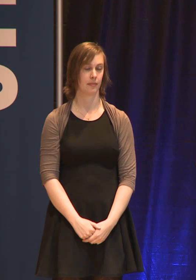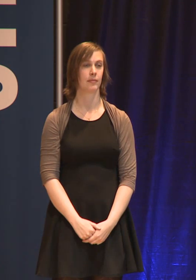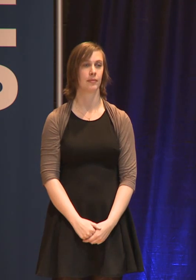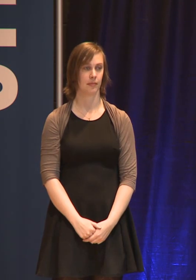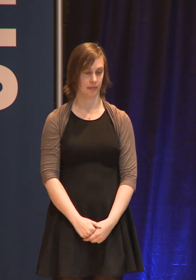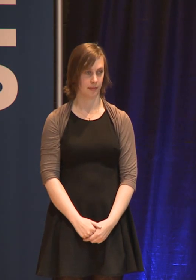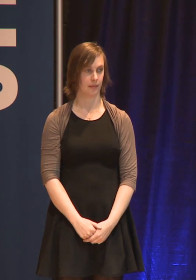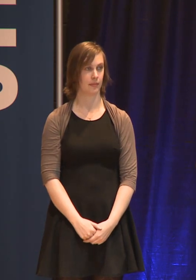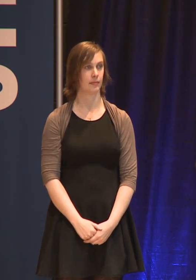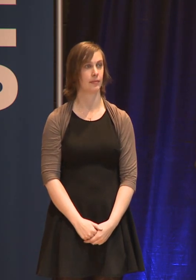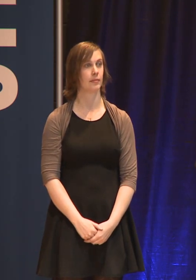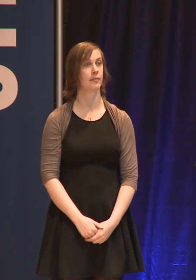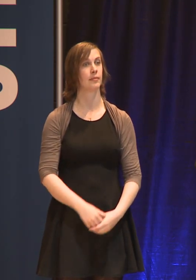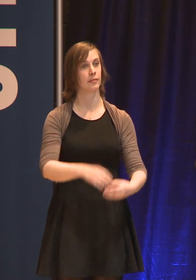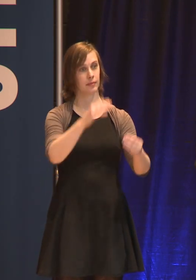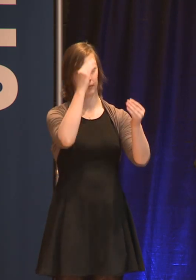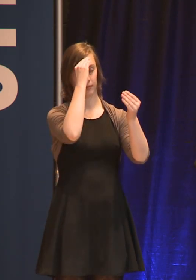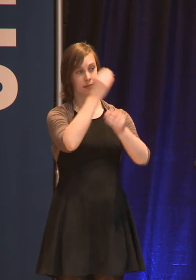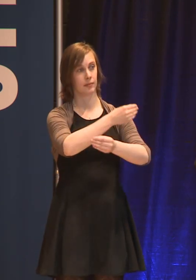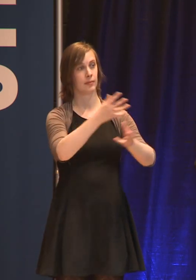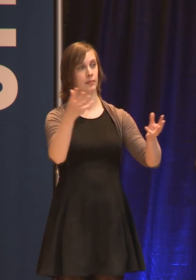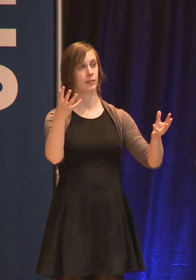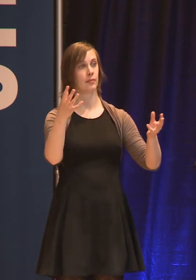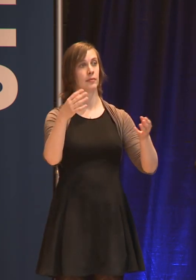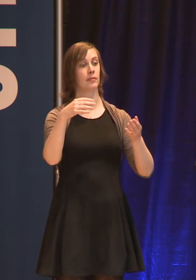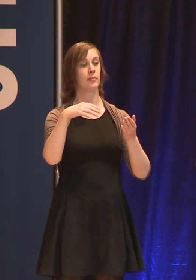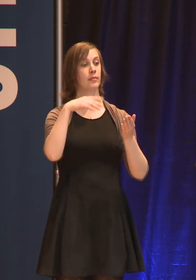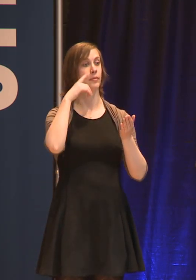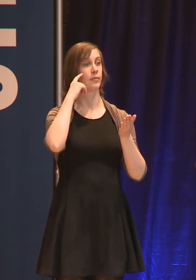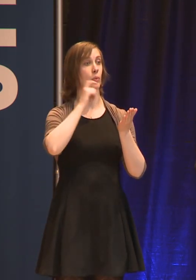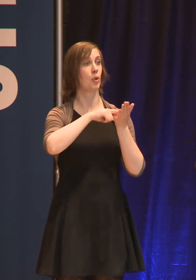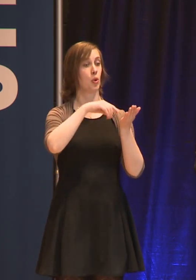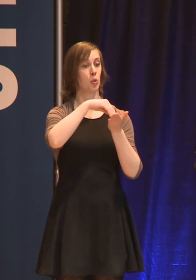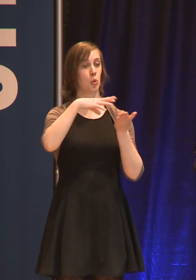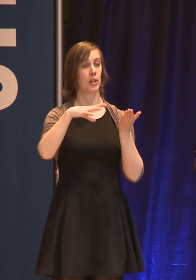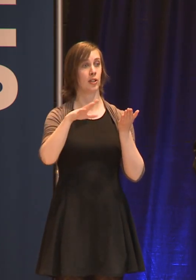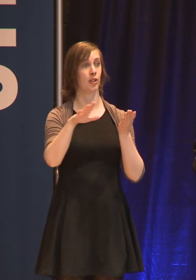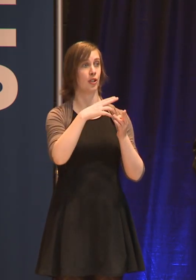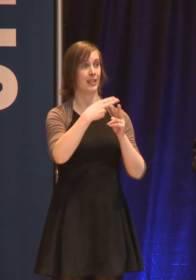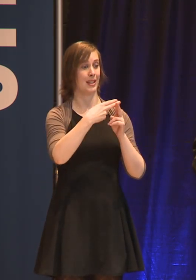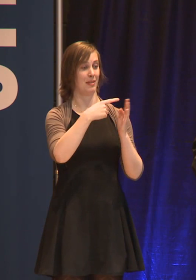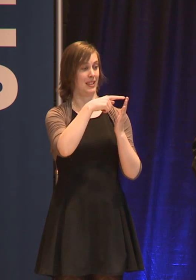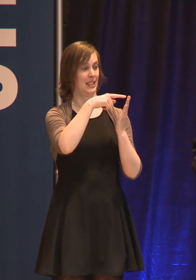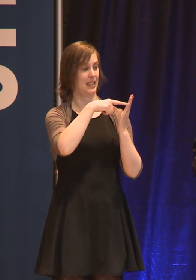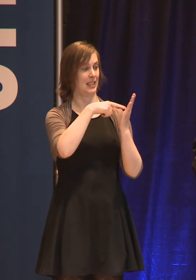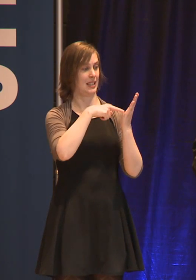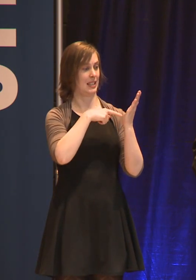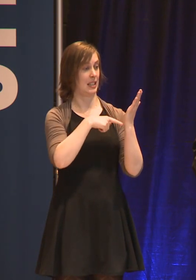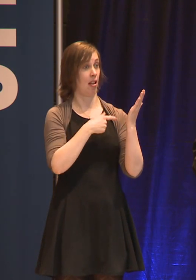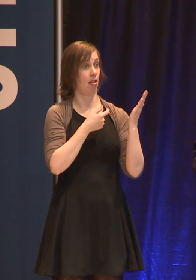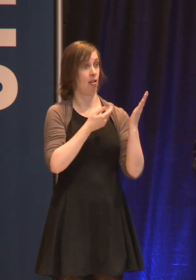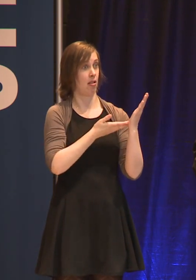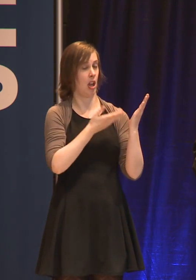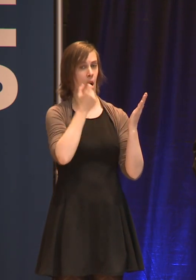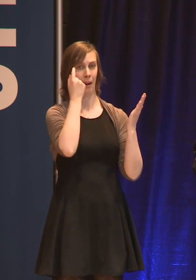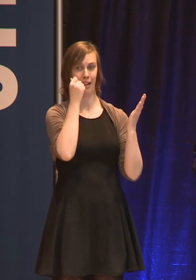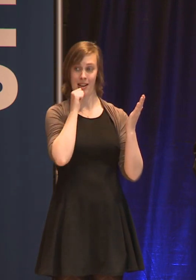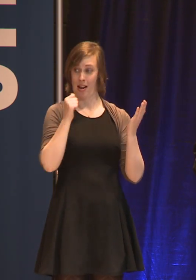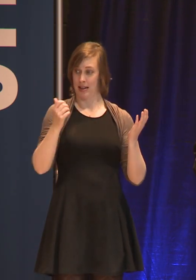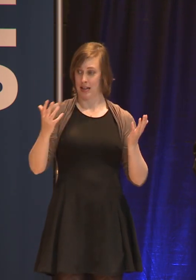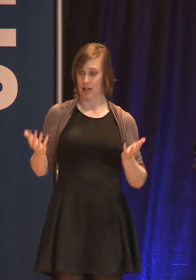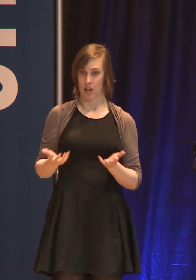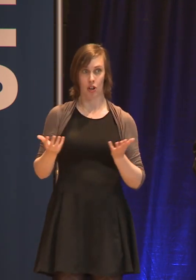For the information of the audience, those students whose names appear in the program but who are unable to be with us this afternoon